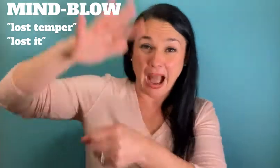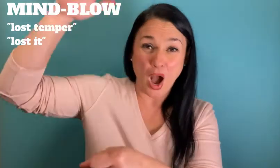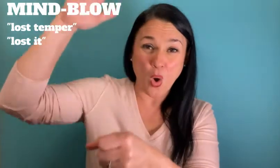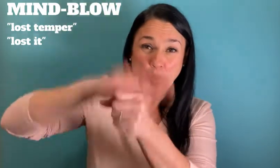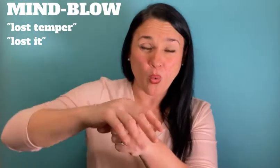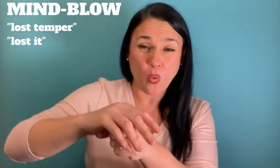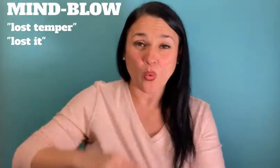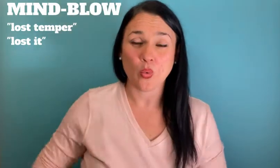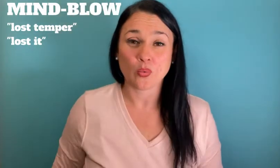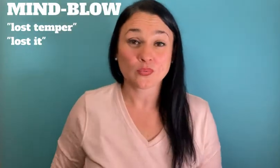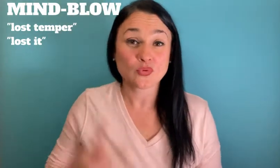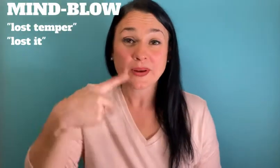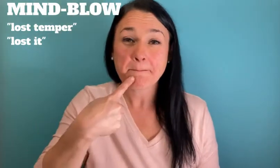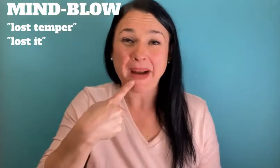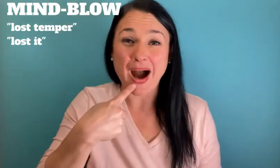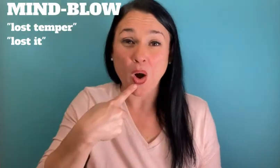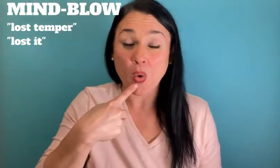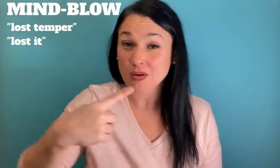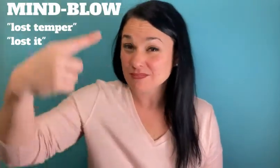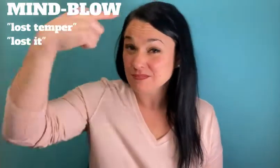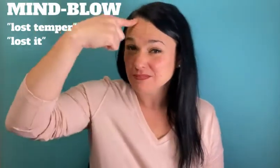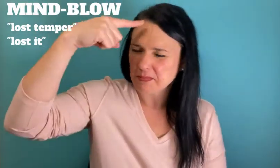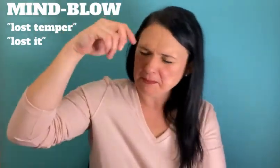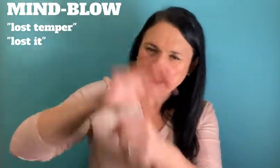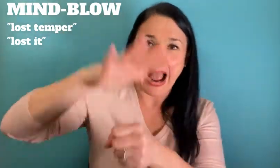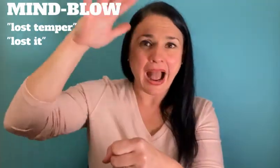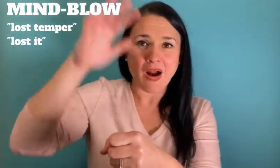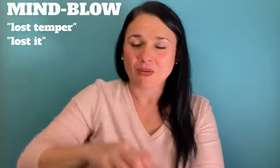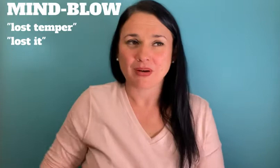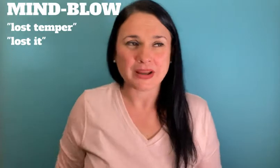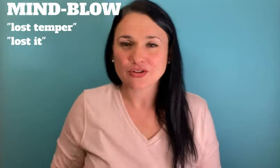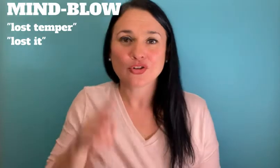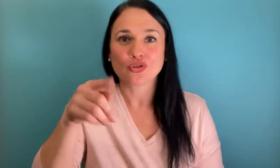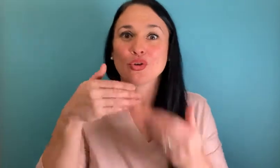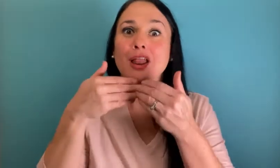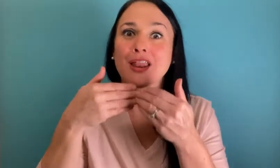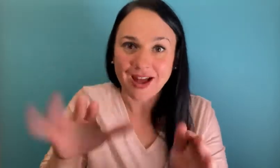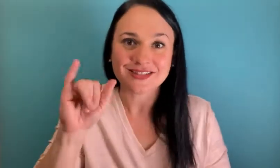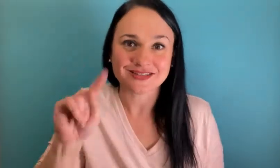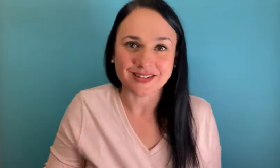Your mind blows. You see that mouth morphine? Pow. Literally, you lost